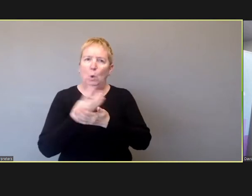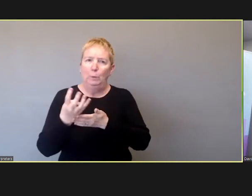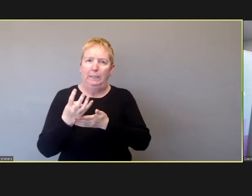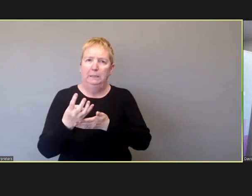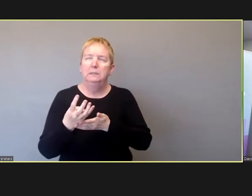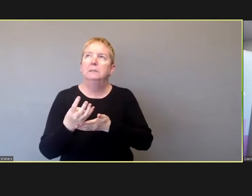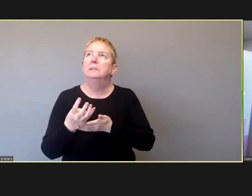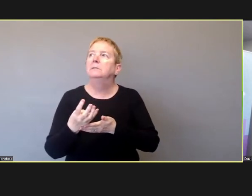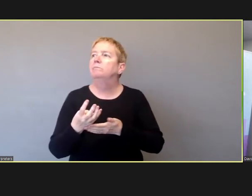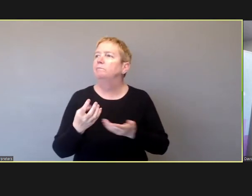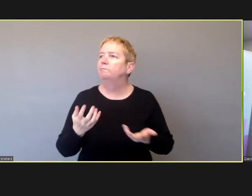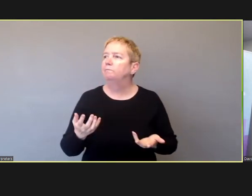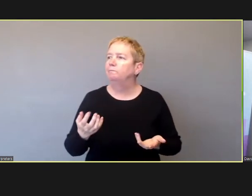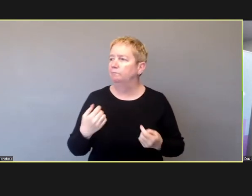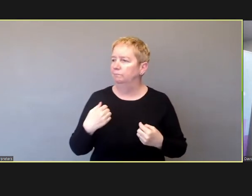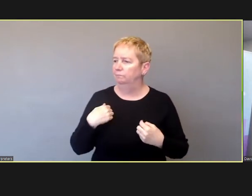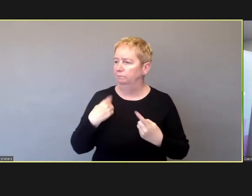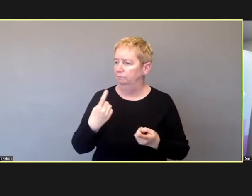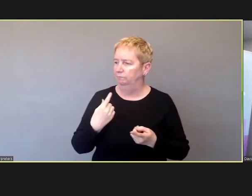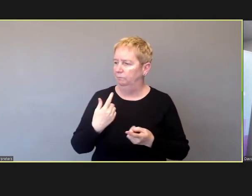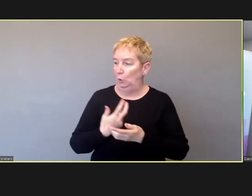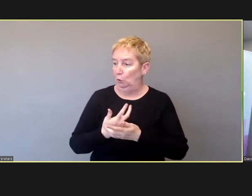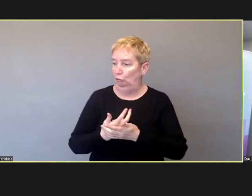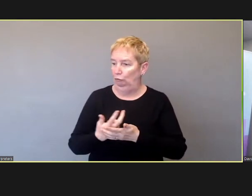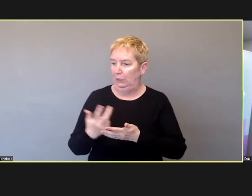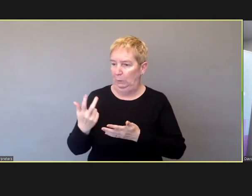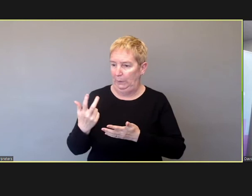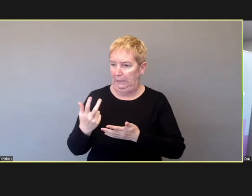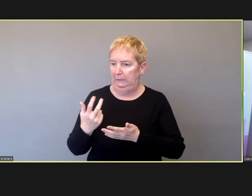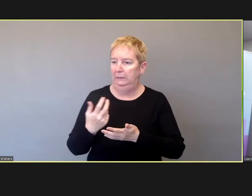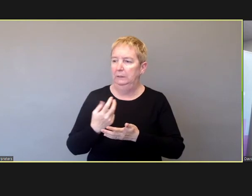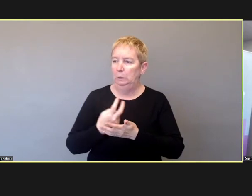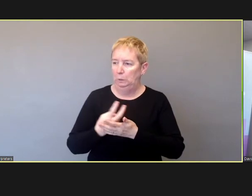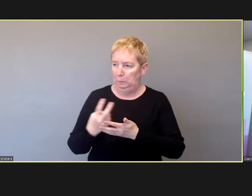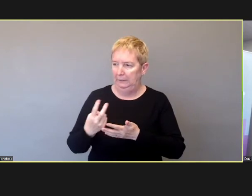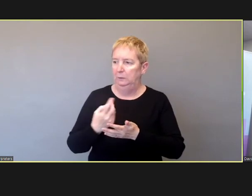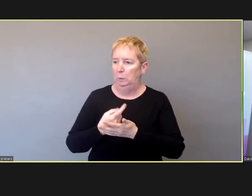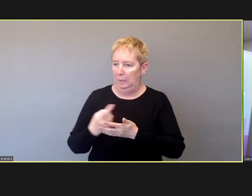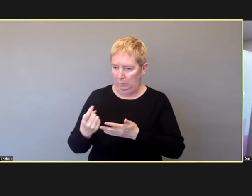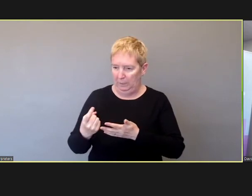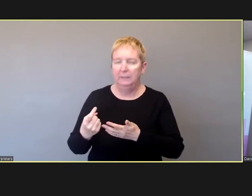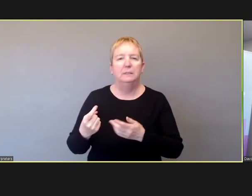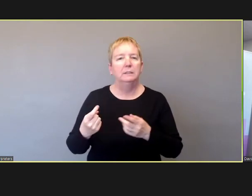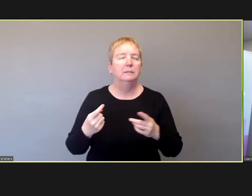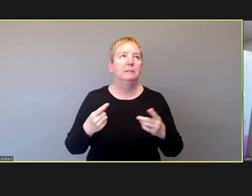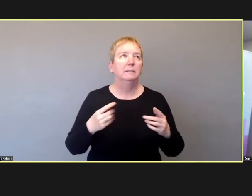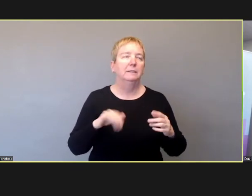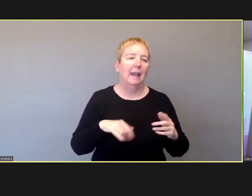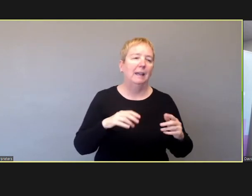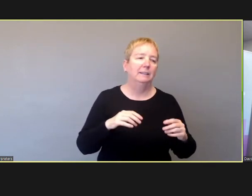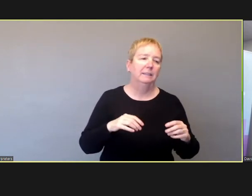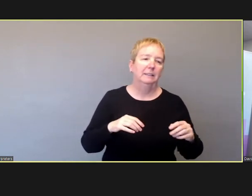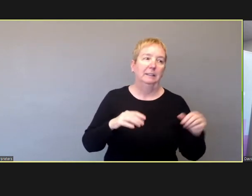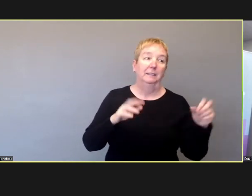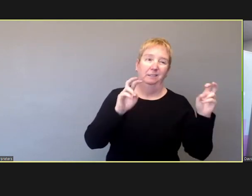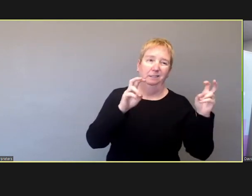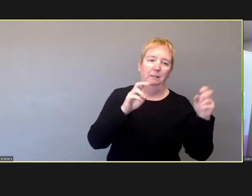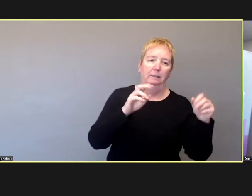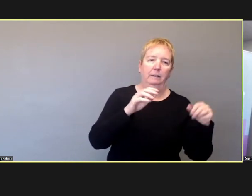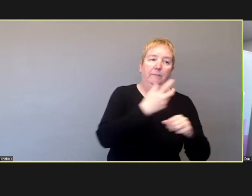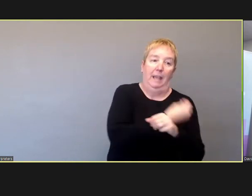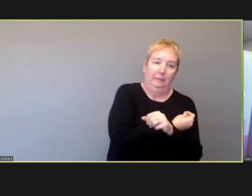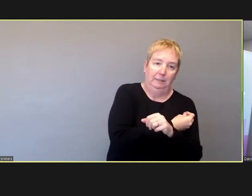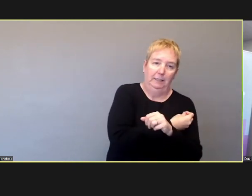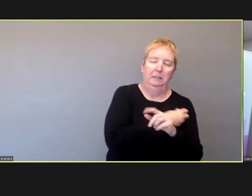past 3 weeks when we've had it with booster and just fully vaccinated worked in, it has kind